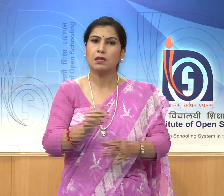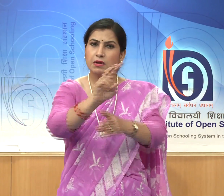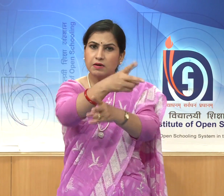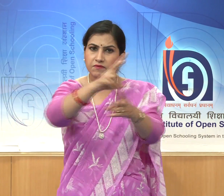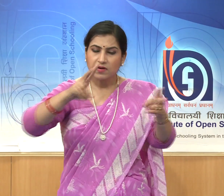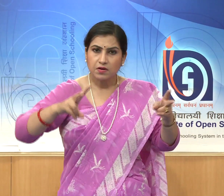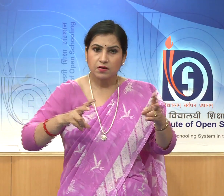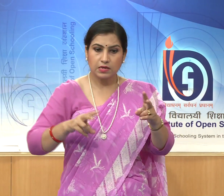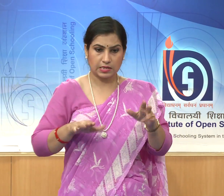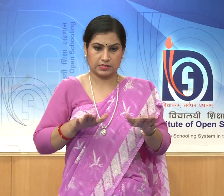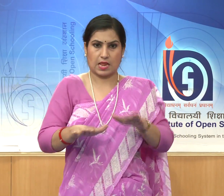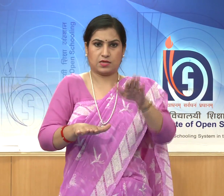different stages of development